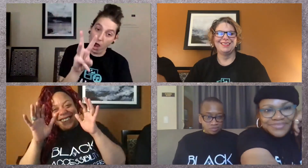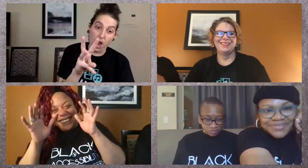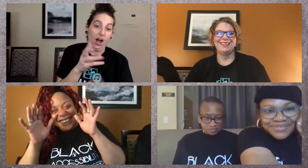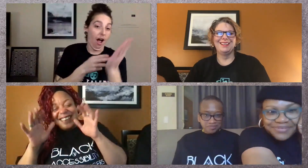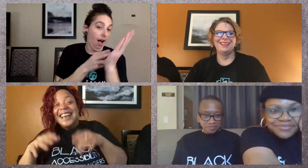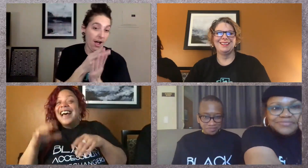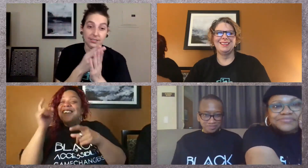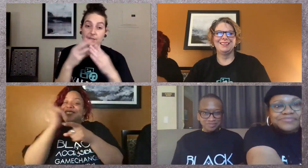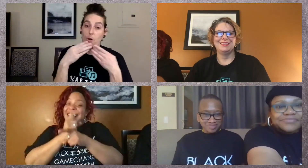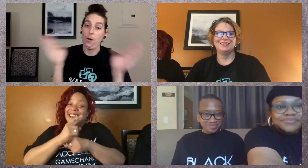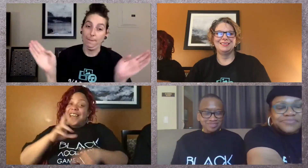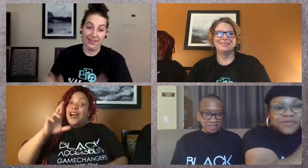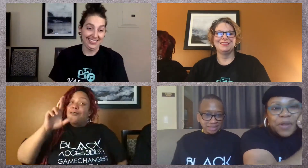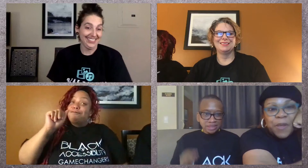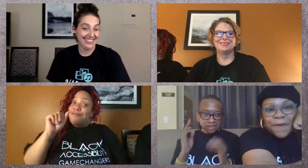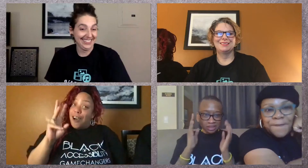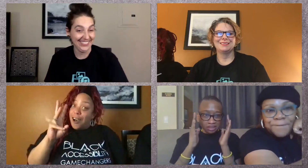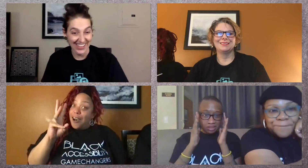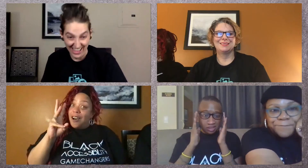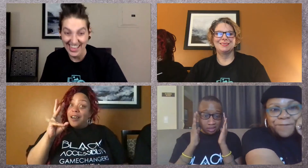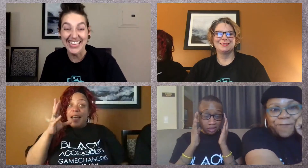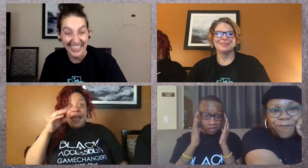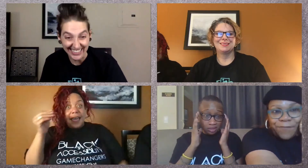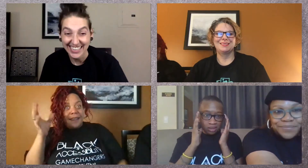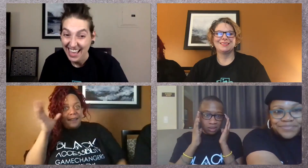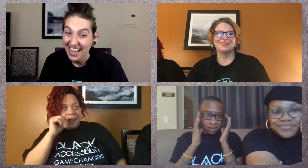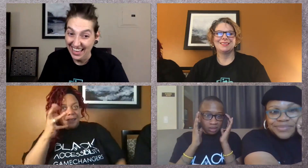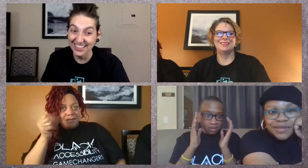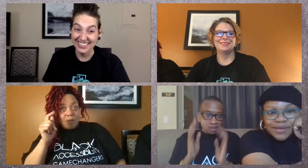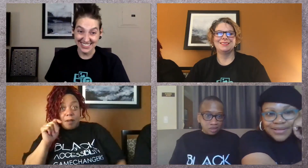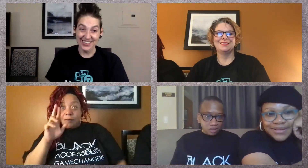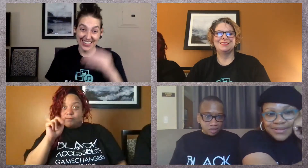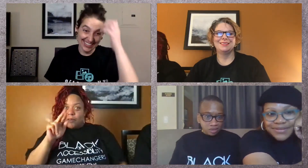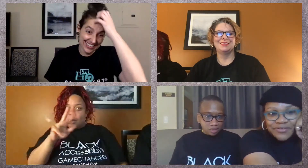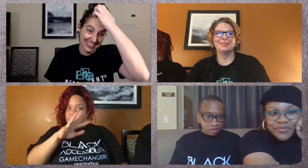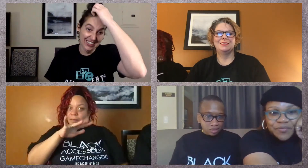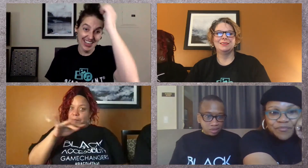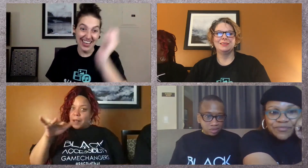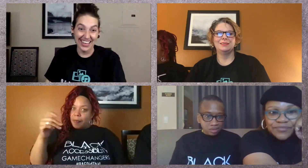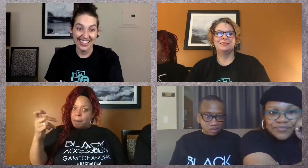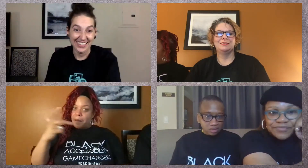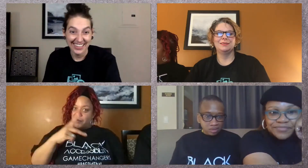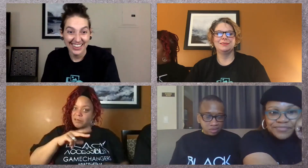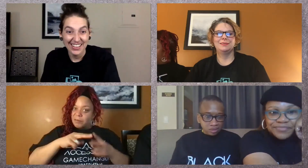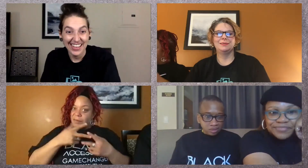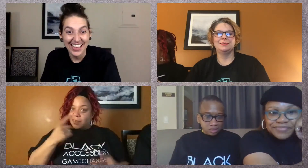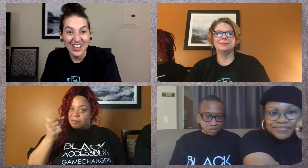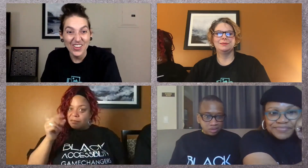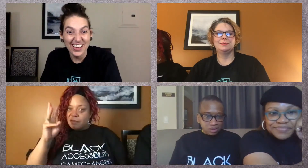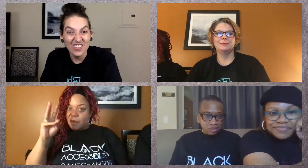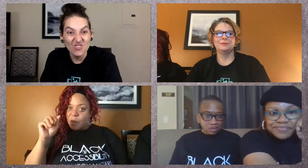I am exhausted, y'all. I'm raw right now.